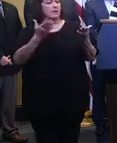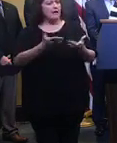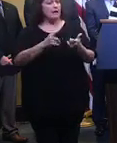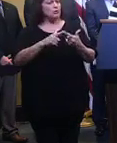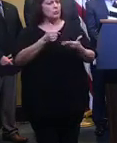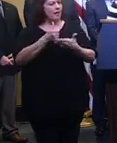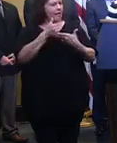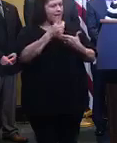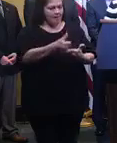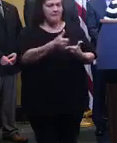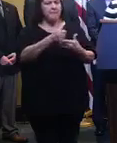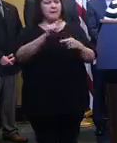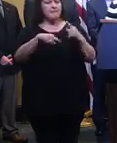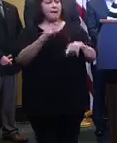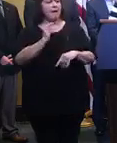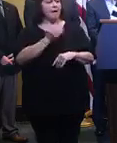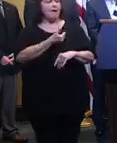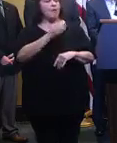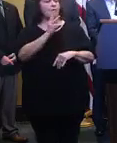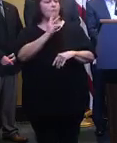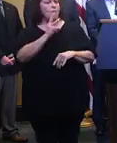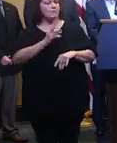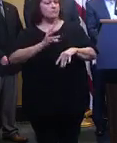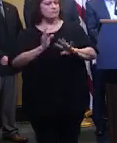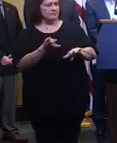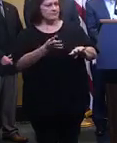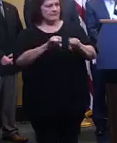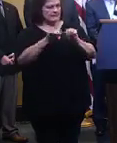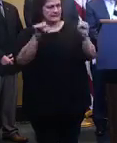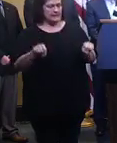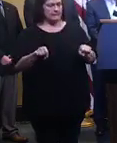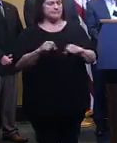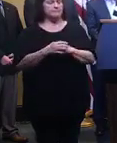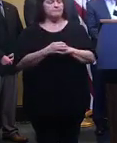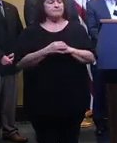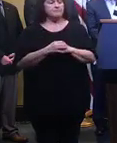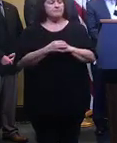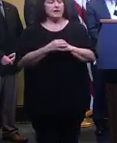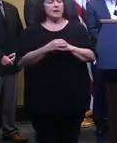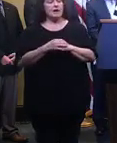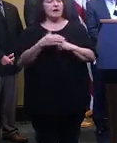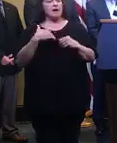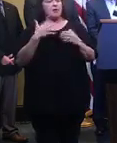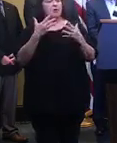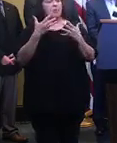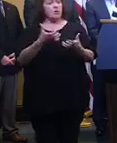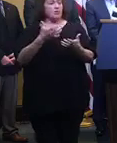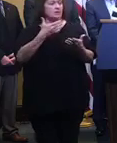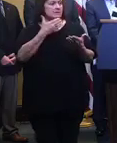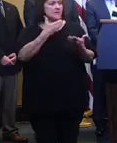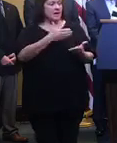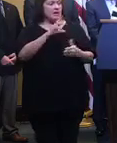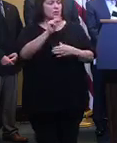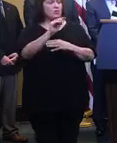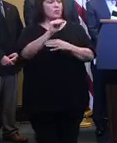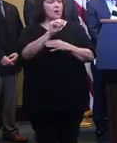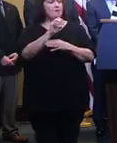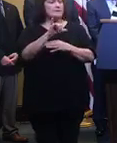and roles and responsibilities associated. I want to acknowledge and thank Mr. Ramsey